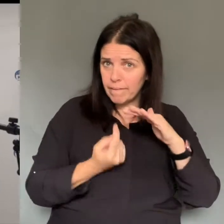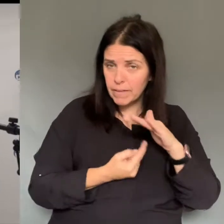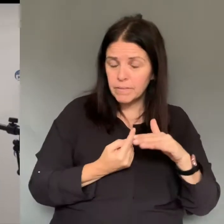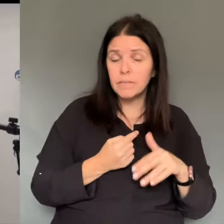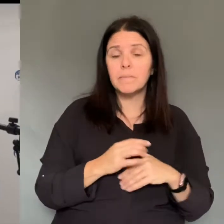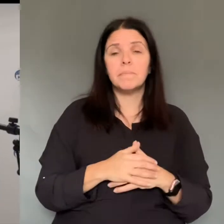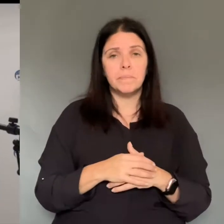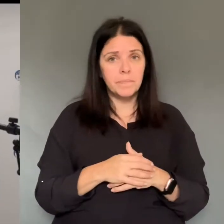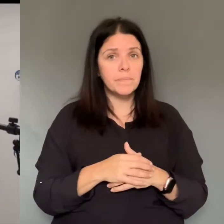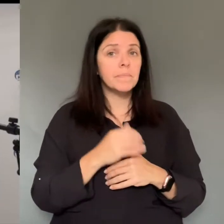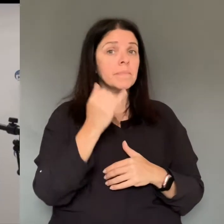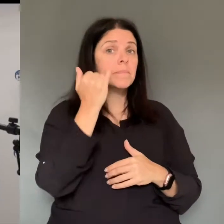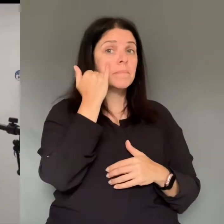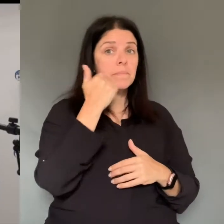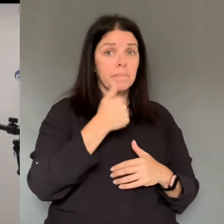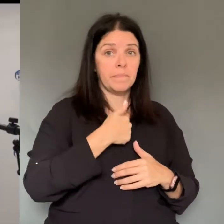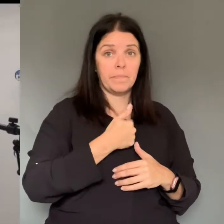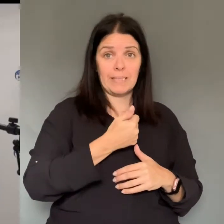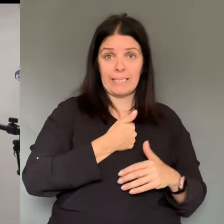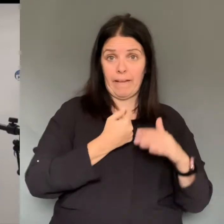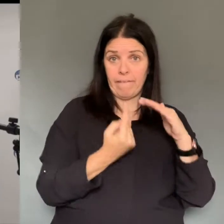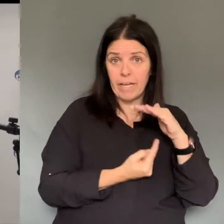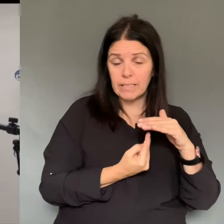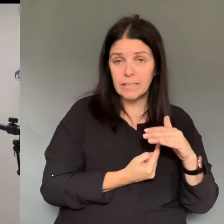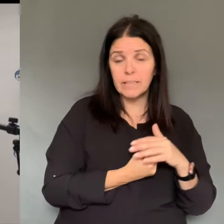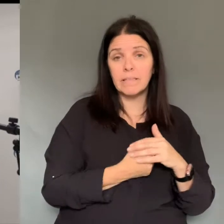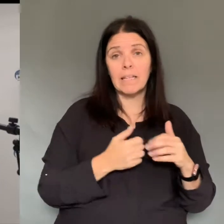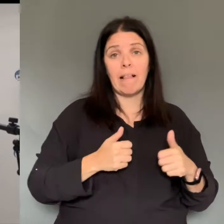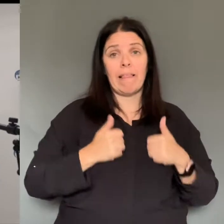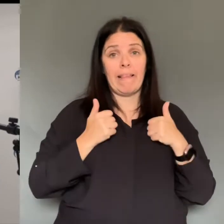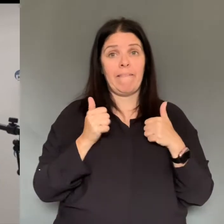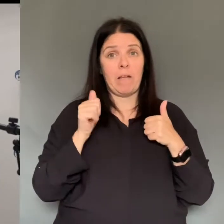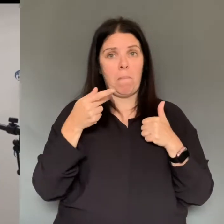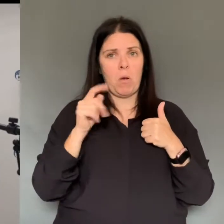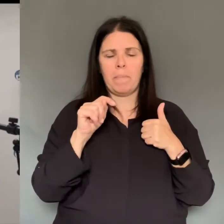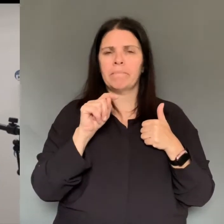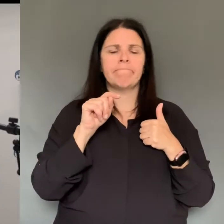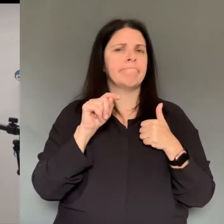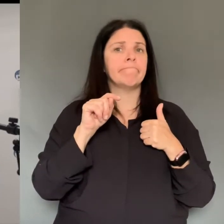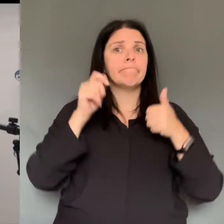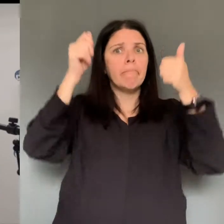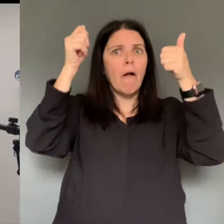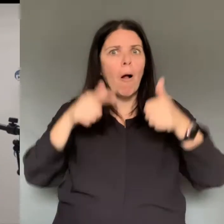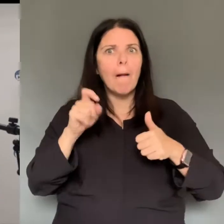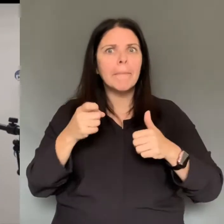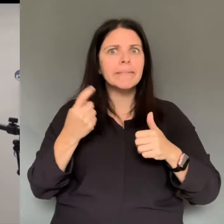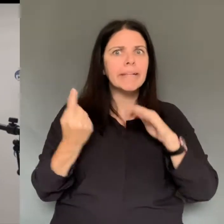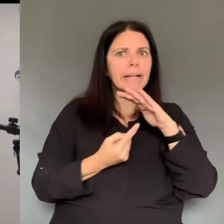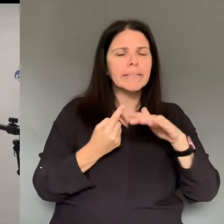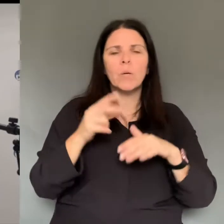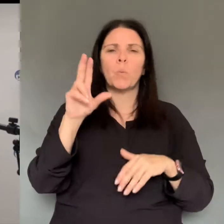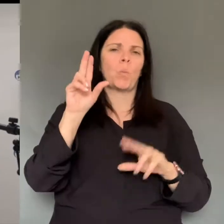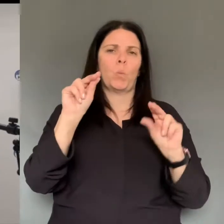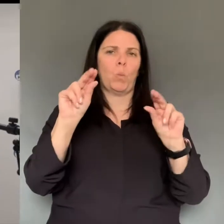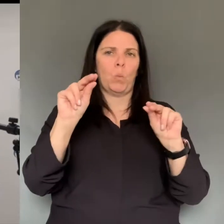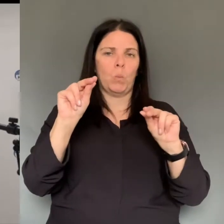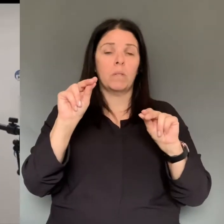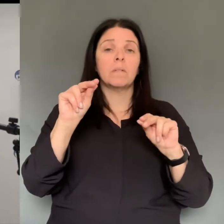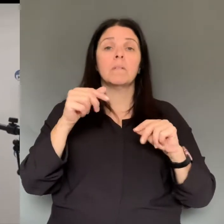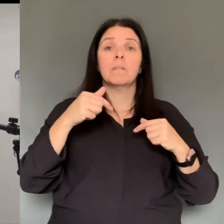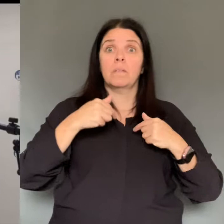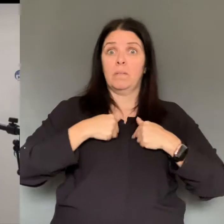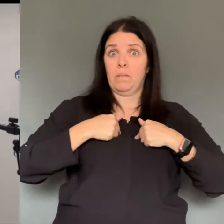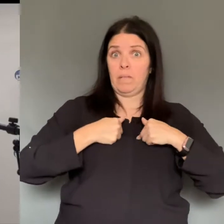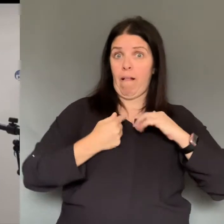have to self-isolate? The response to that is, if you are self-isolating and you live in an apartment, it does not apply to the